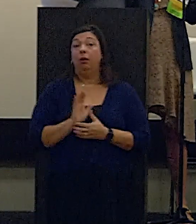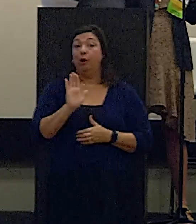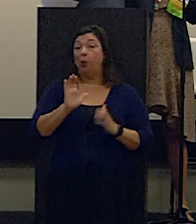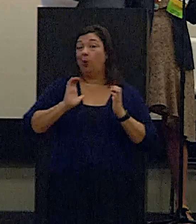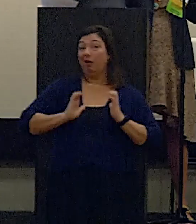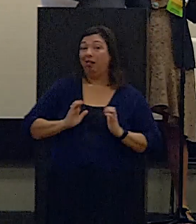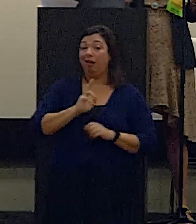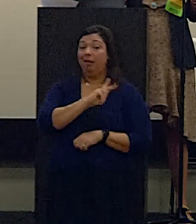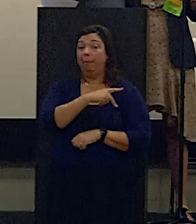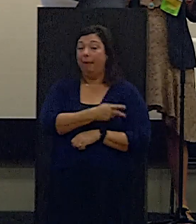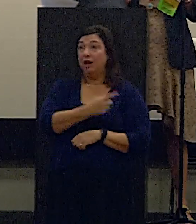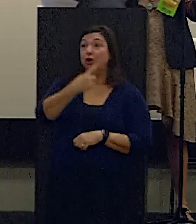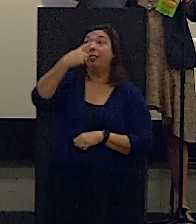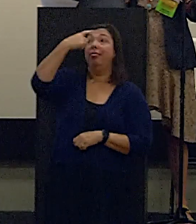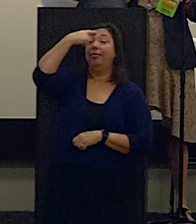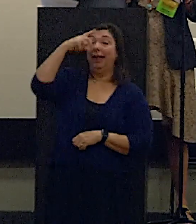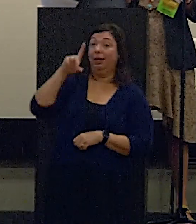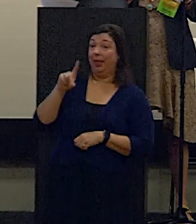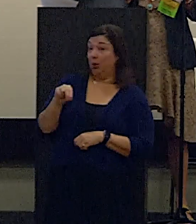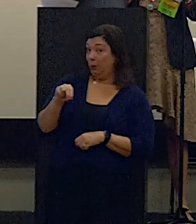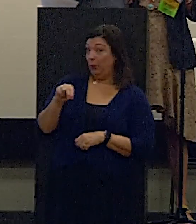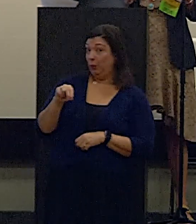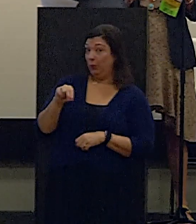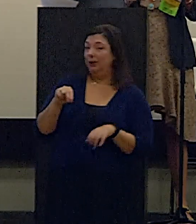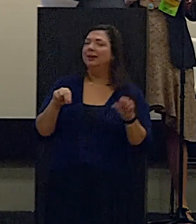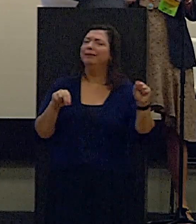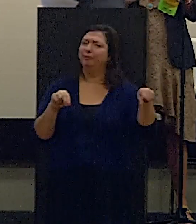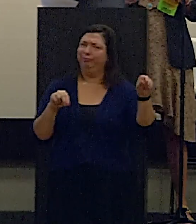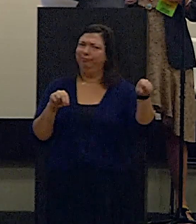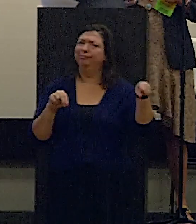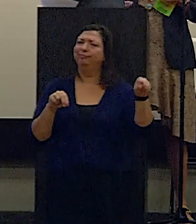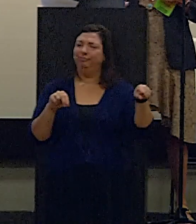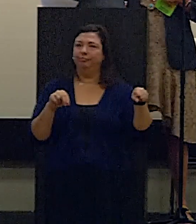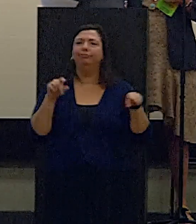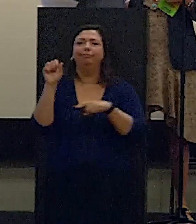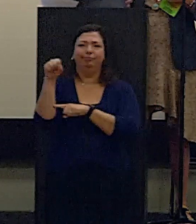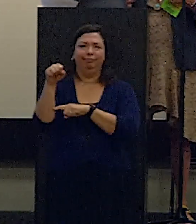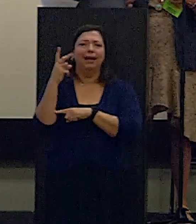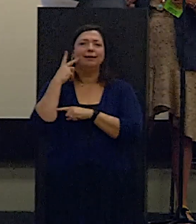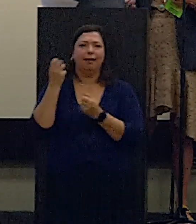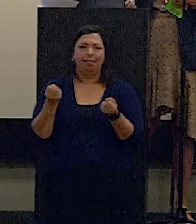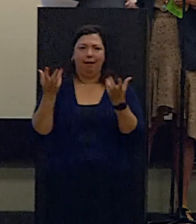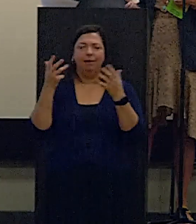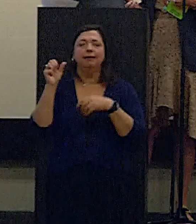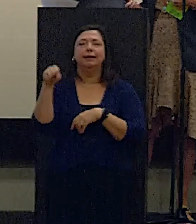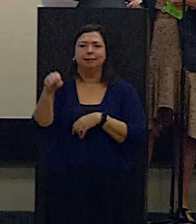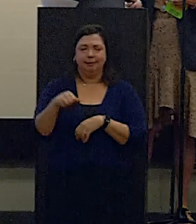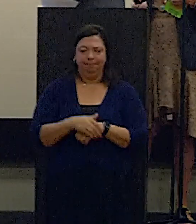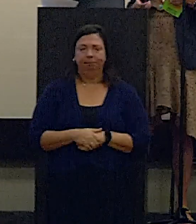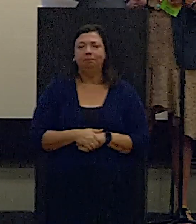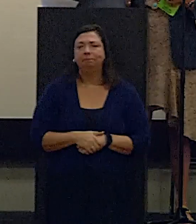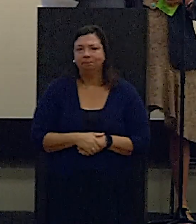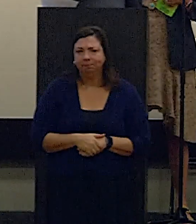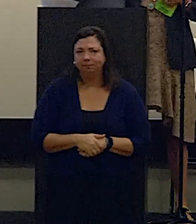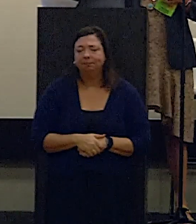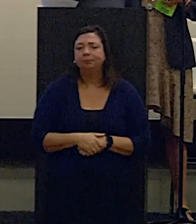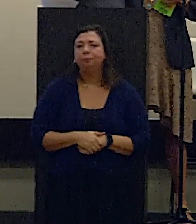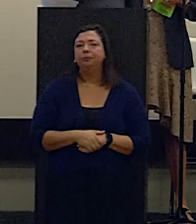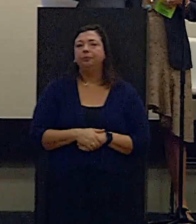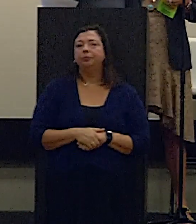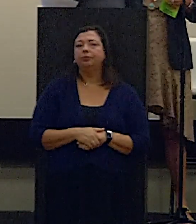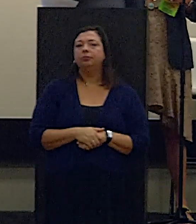client or patient think they do? Yeah, I see a lot of head shaking. Absolutely, they do. And